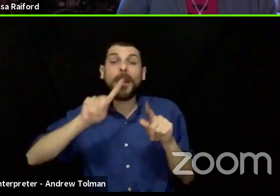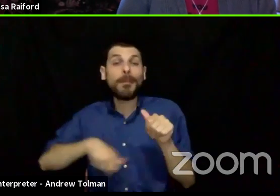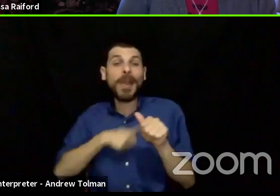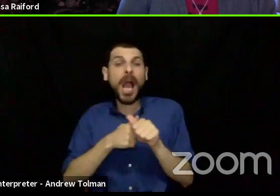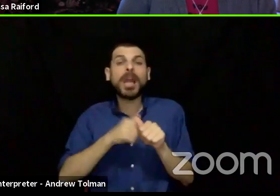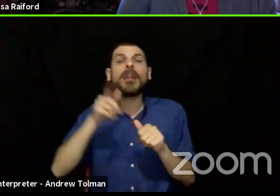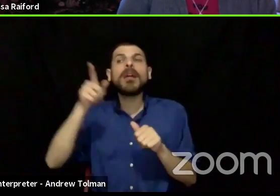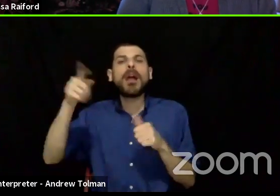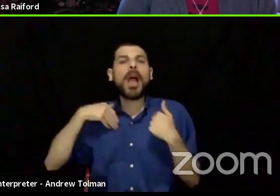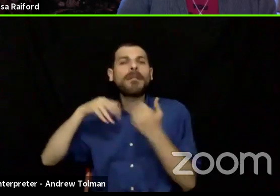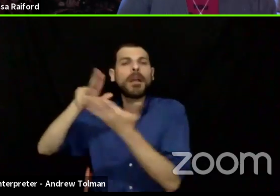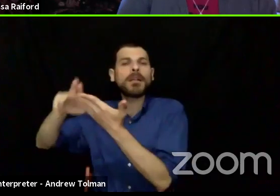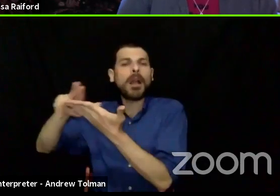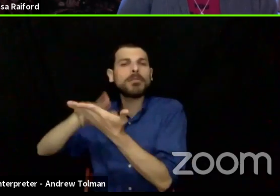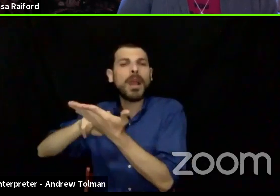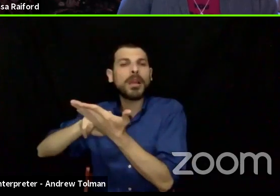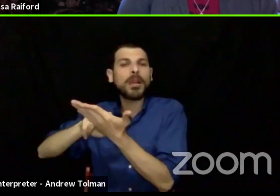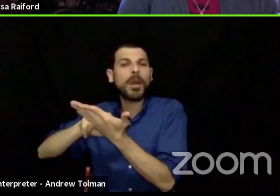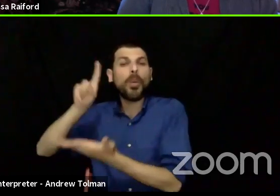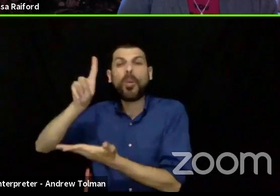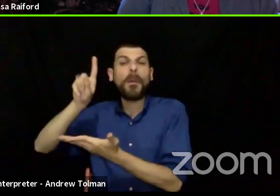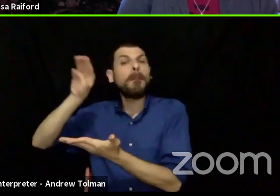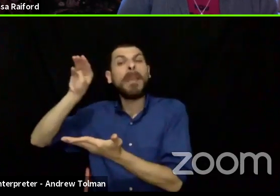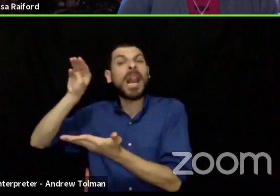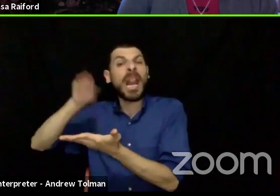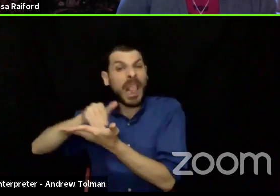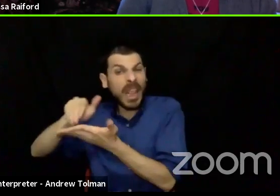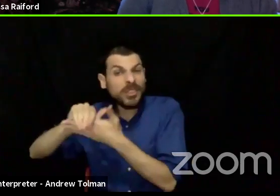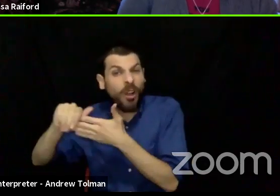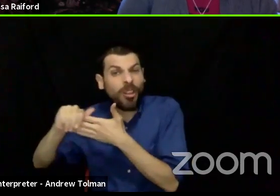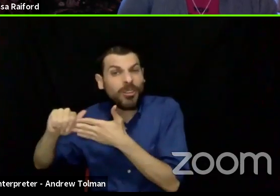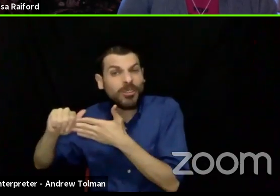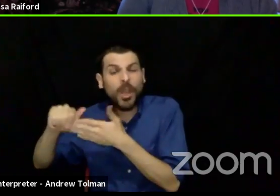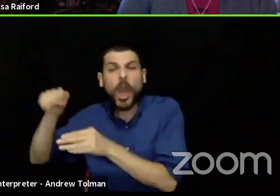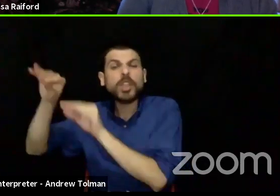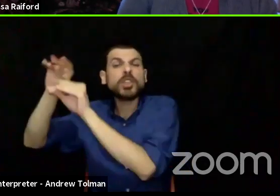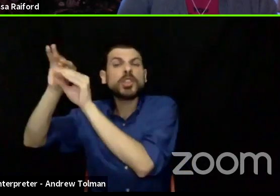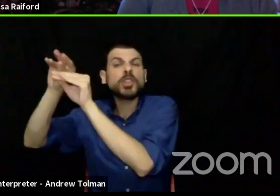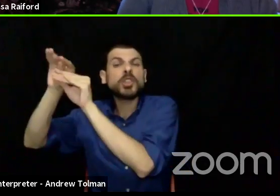and no one would be contacted. So